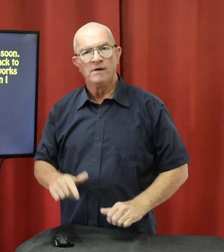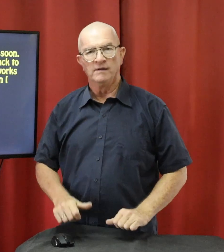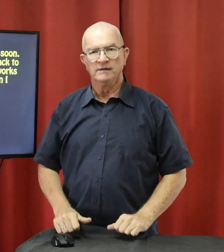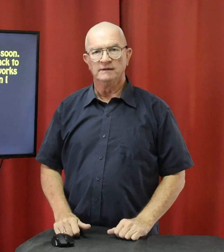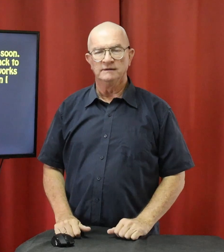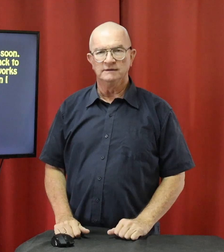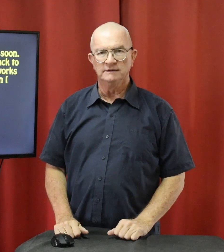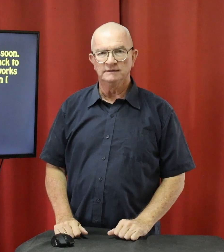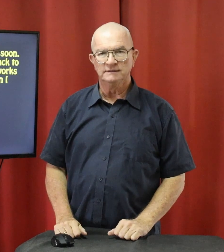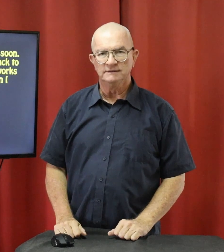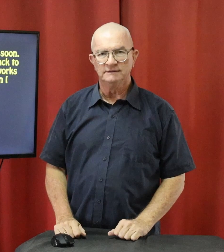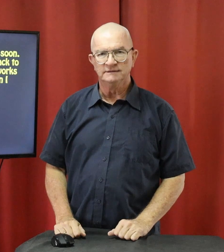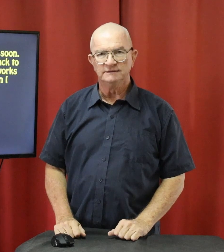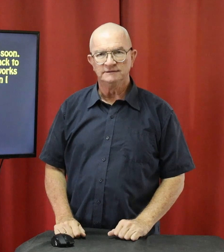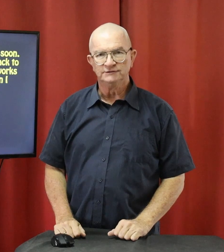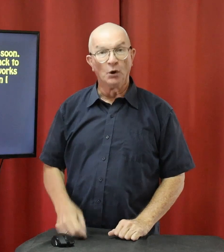helped Paul.